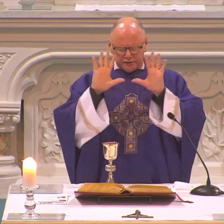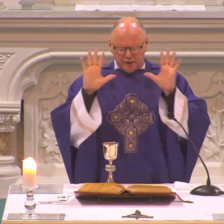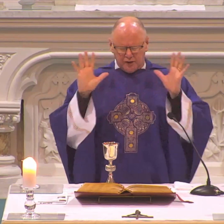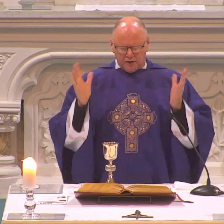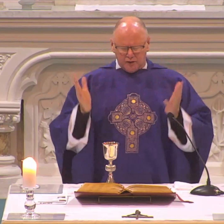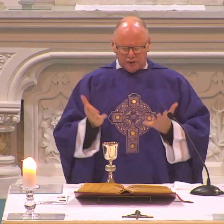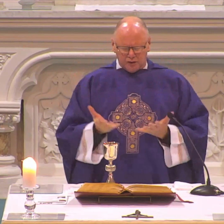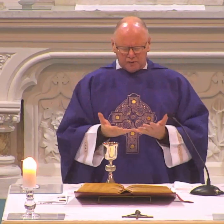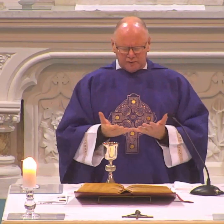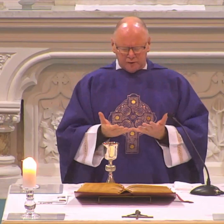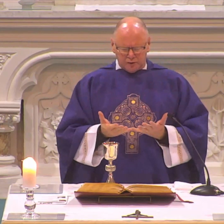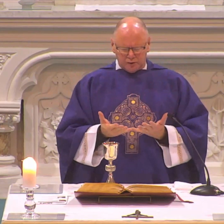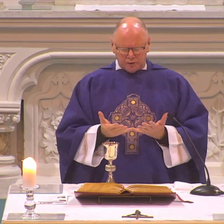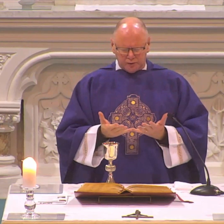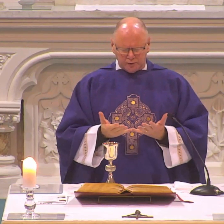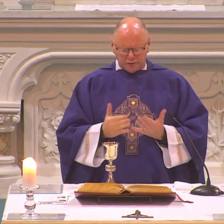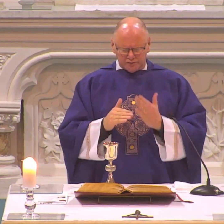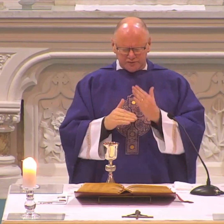God of